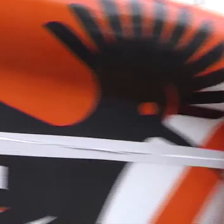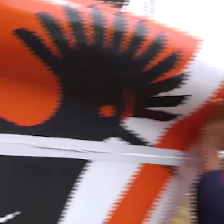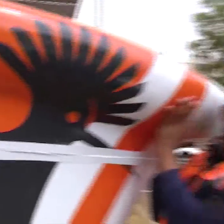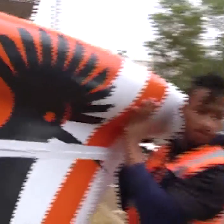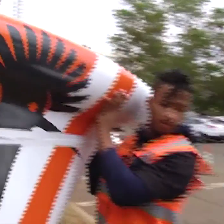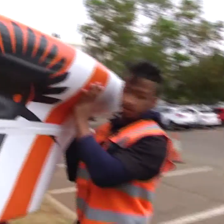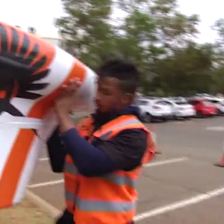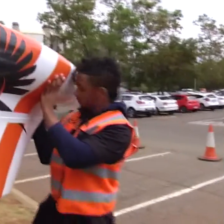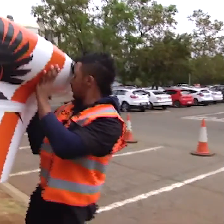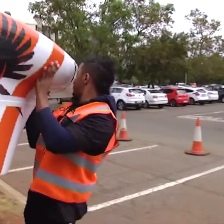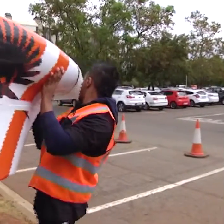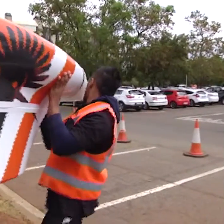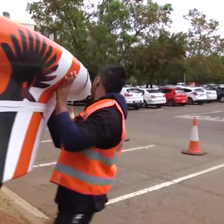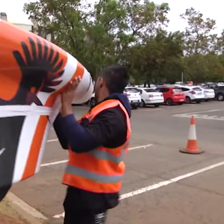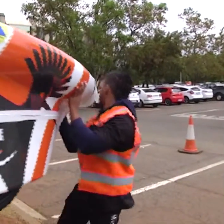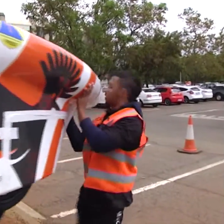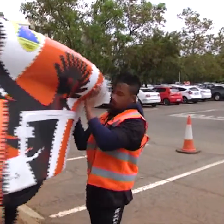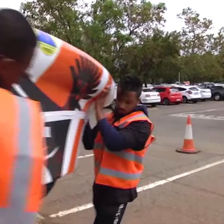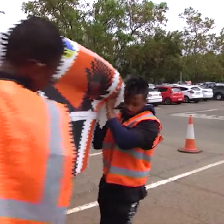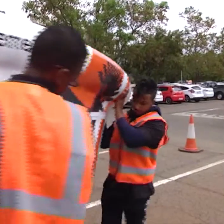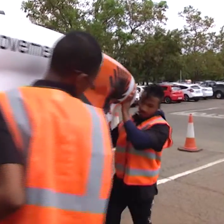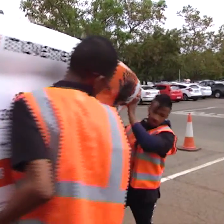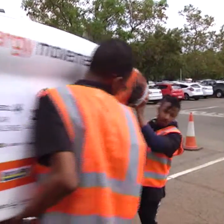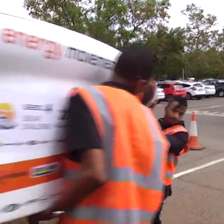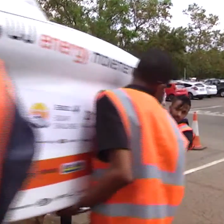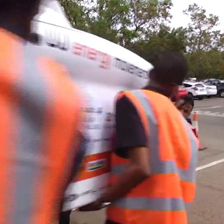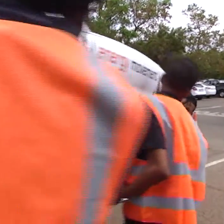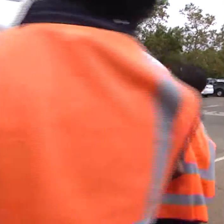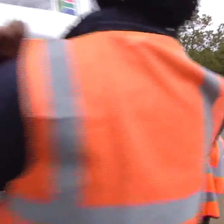Back is up, back is up. Okay, there's a step.